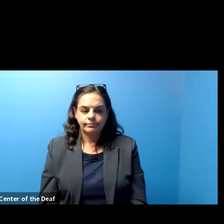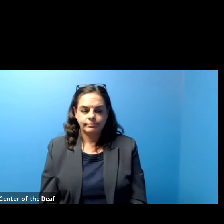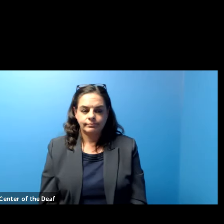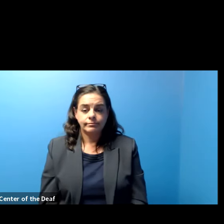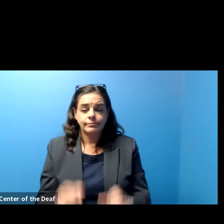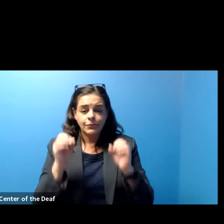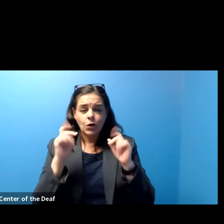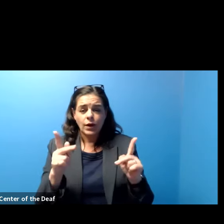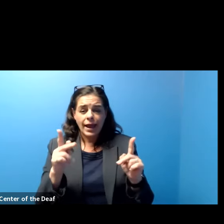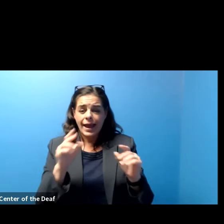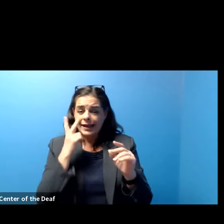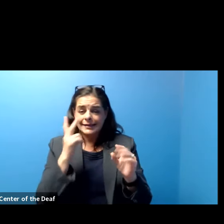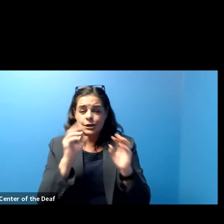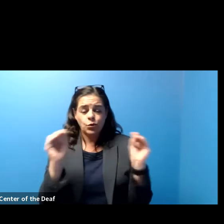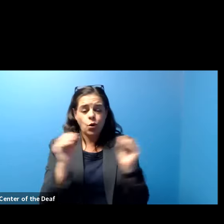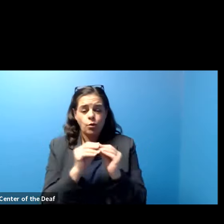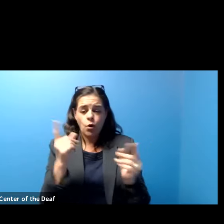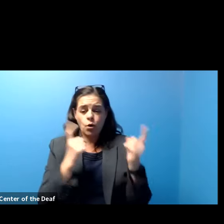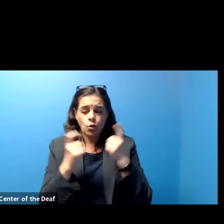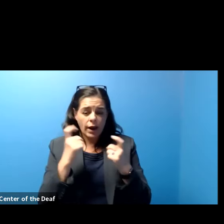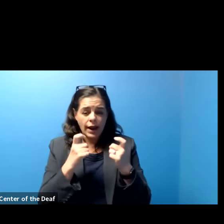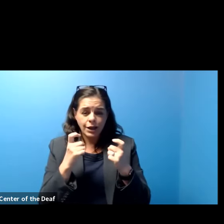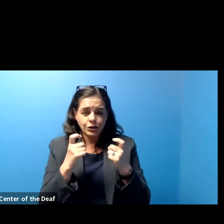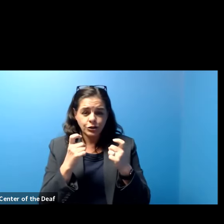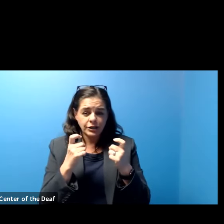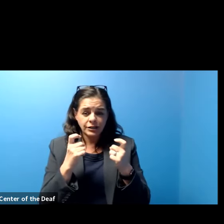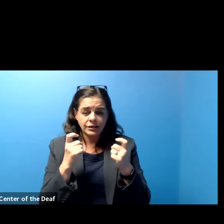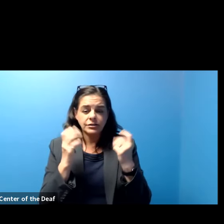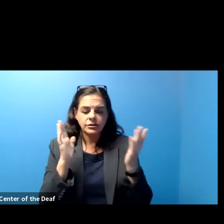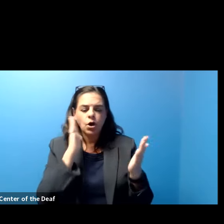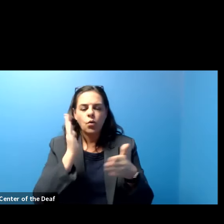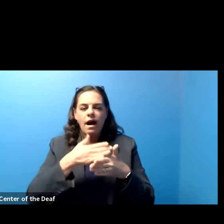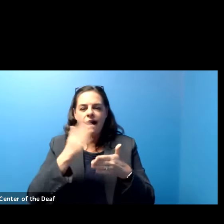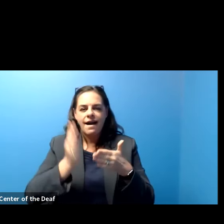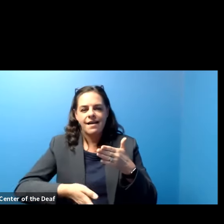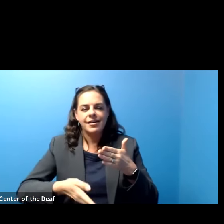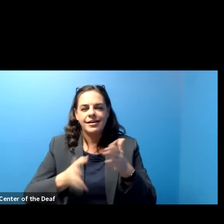All right, since we're not seeing any additional questions come in, we'll end the